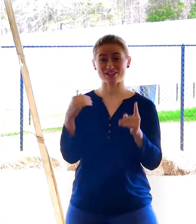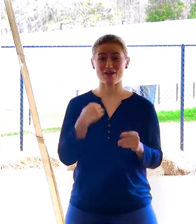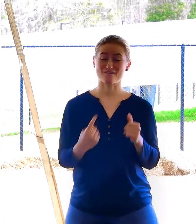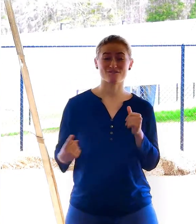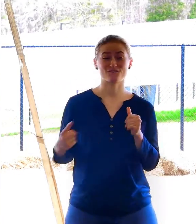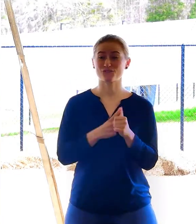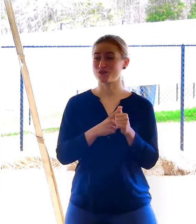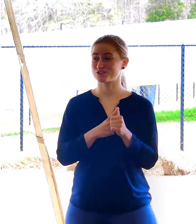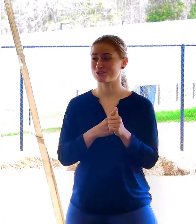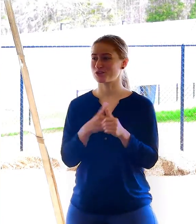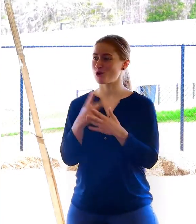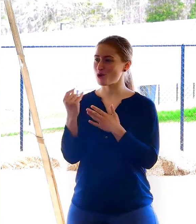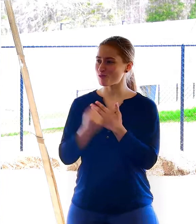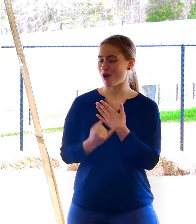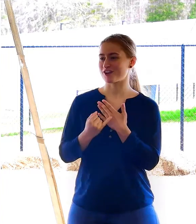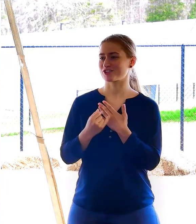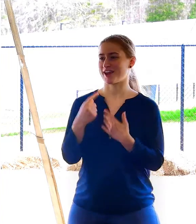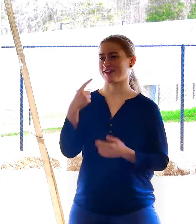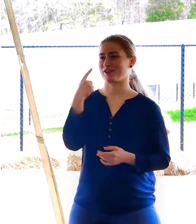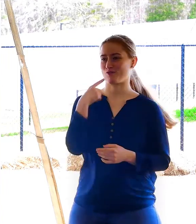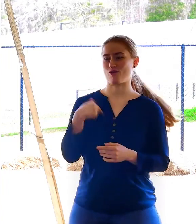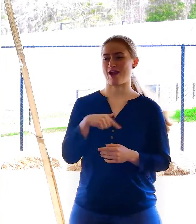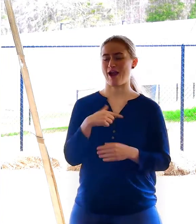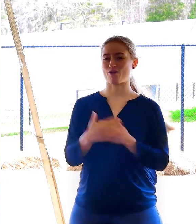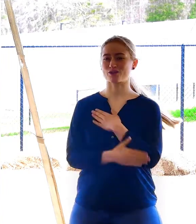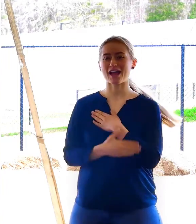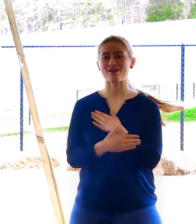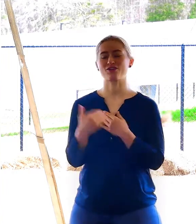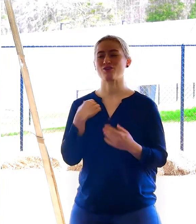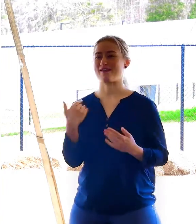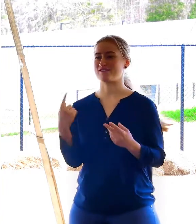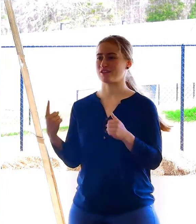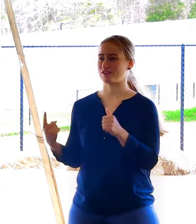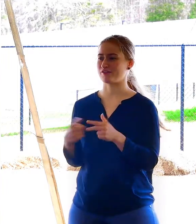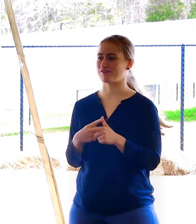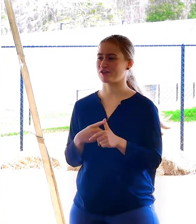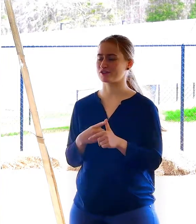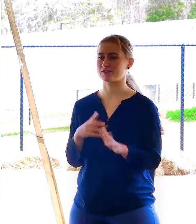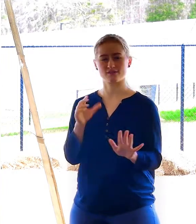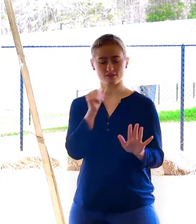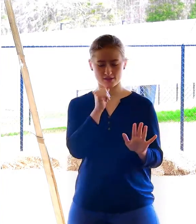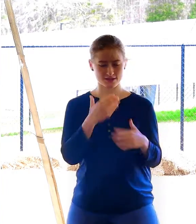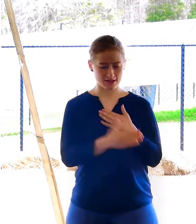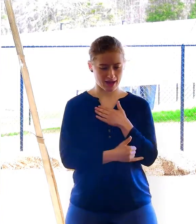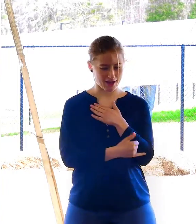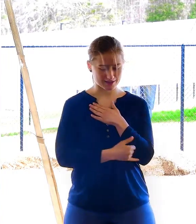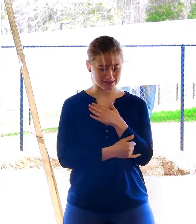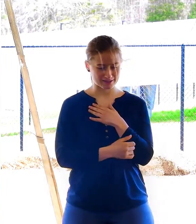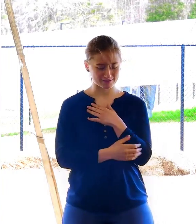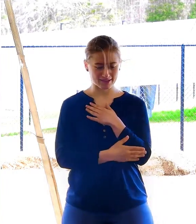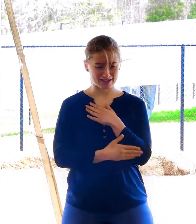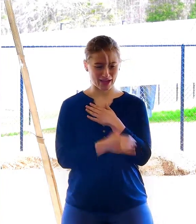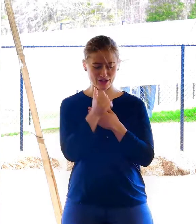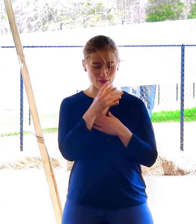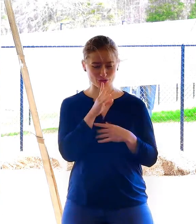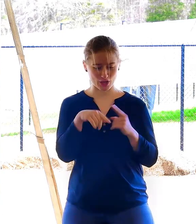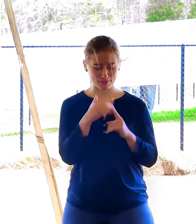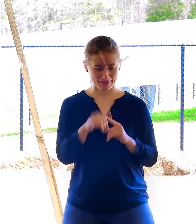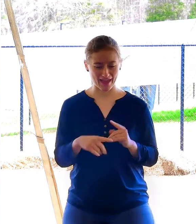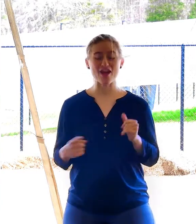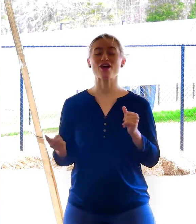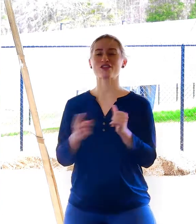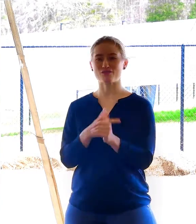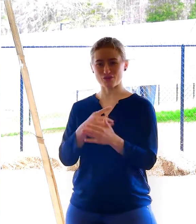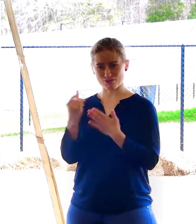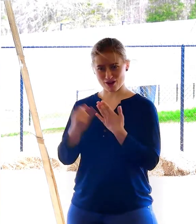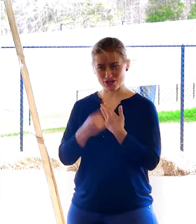first project for our county. You had the first, or not my county, sorry, I'm going to talk about that in a minute. First project